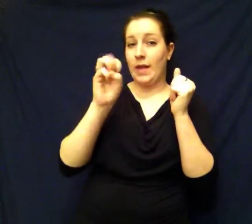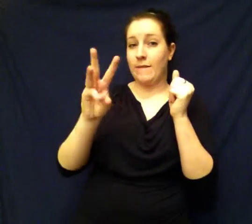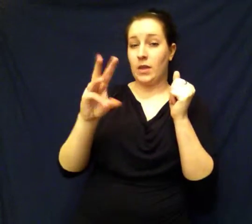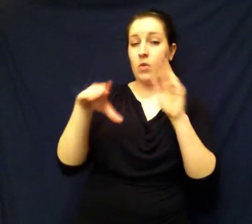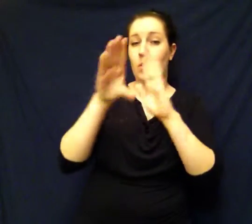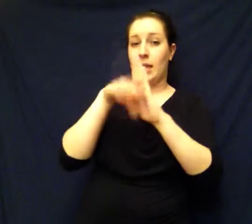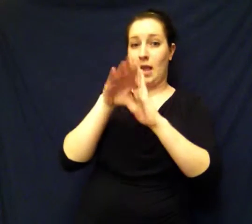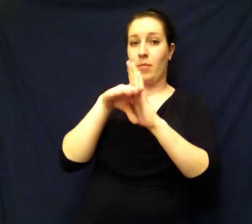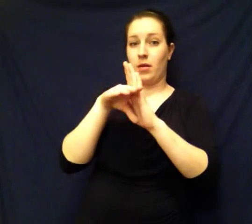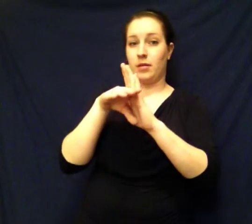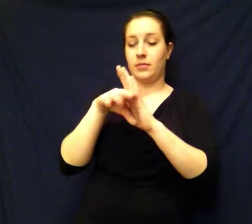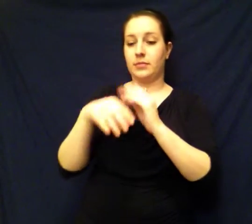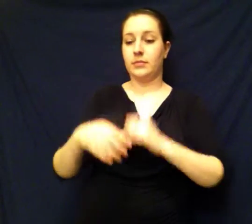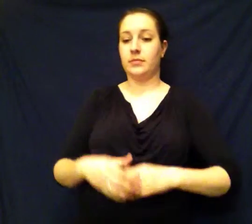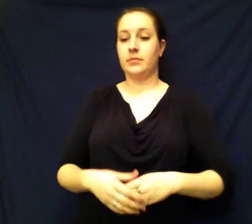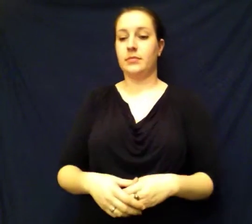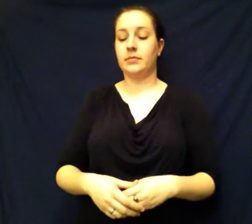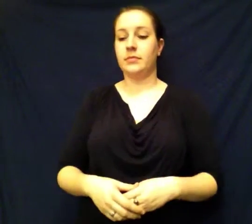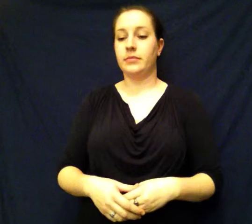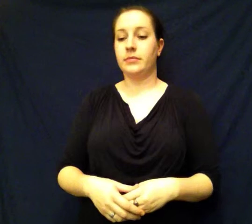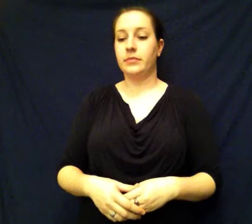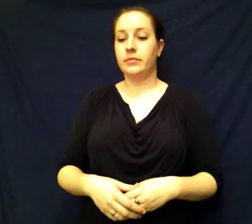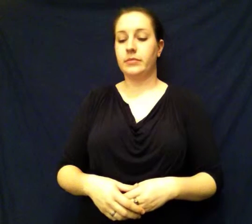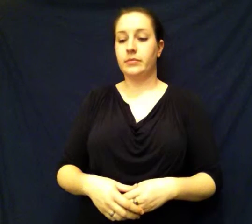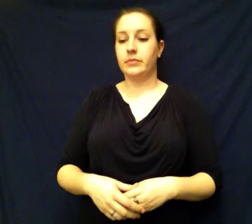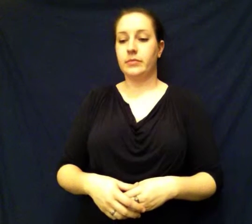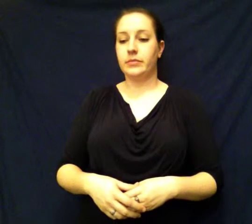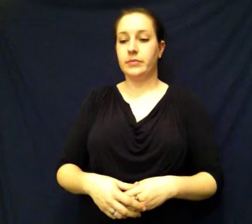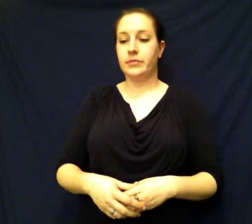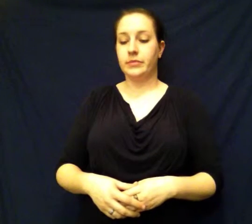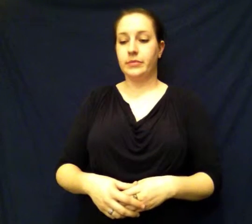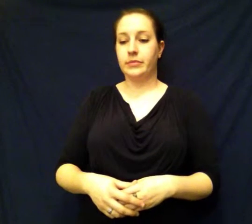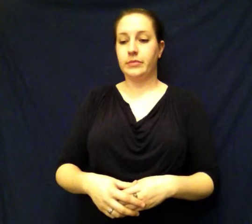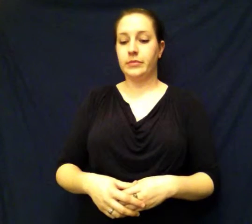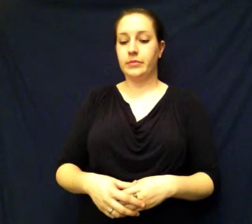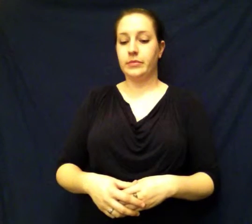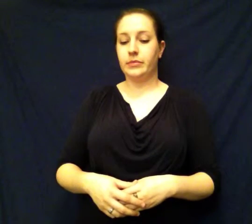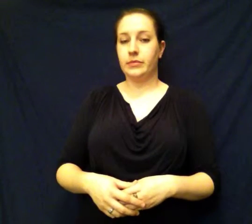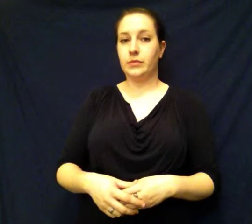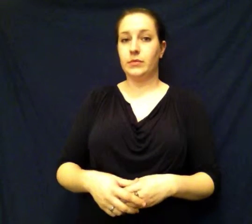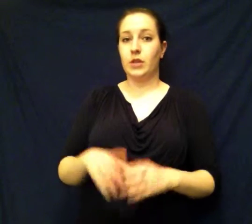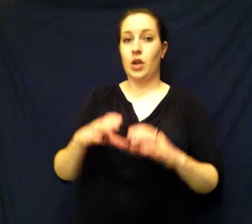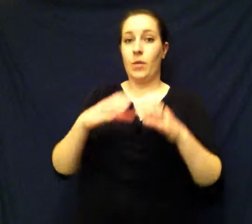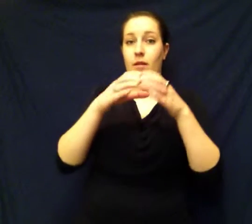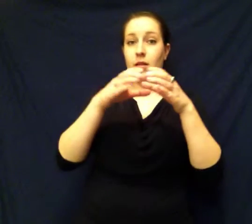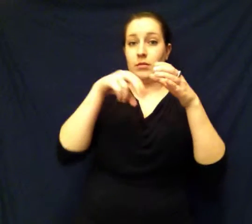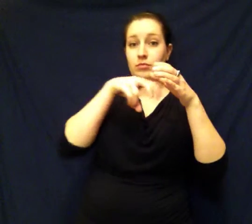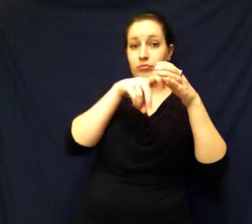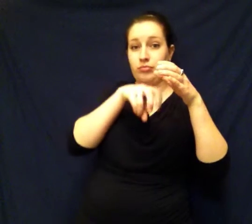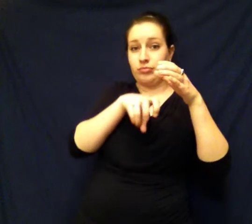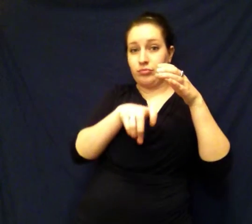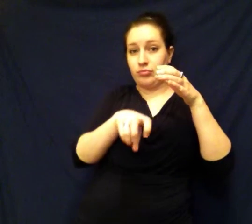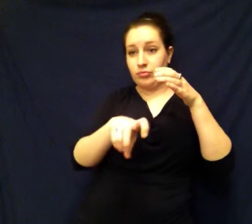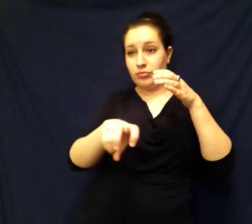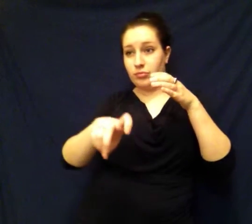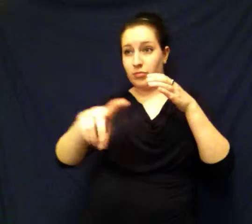working. We're right side up. As we got in there, we were able to look around and decide the best path